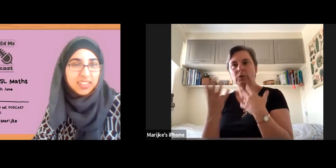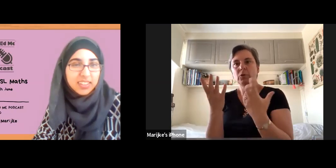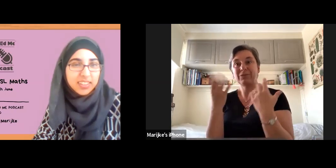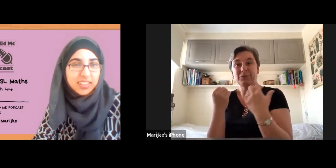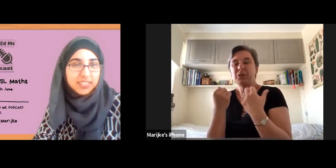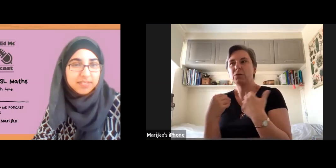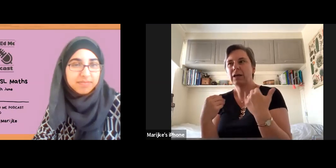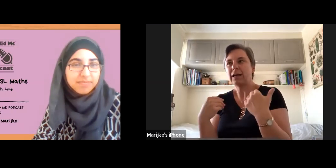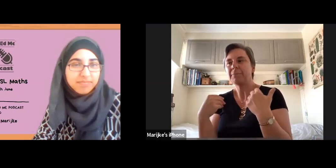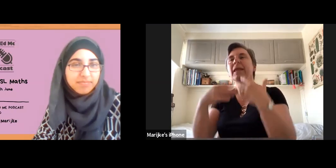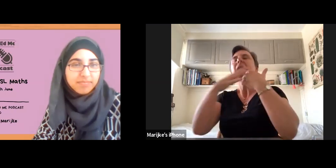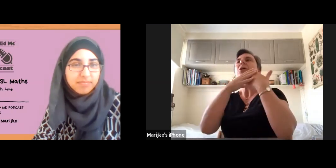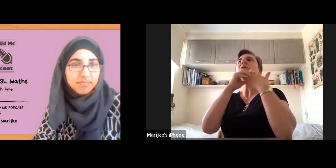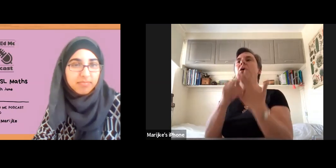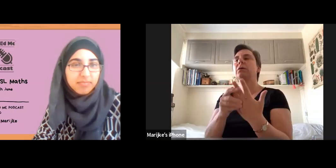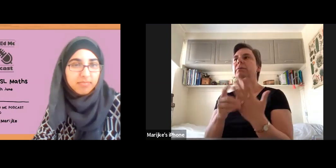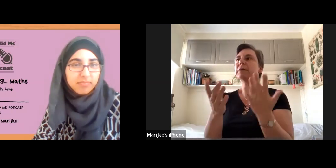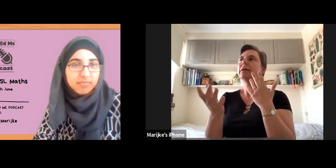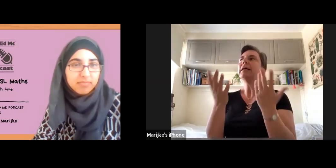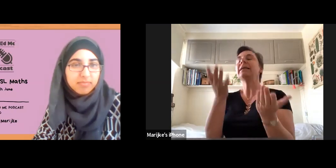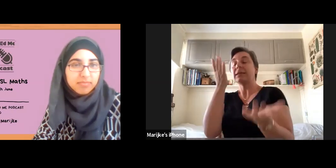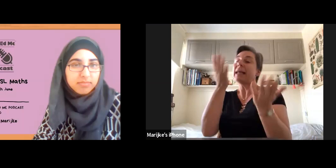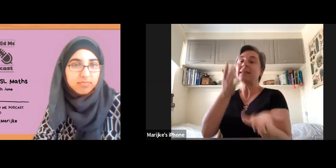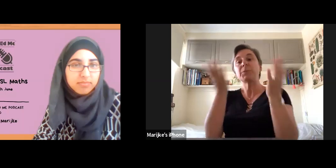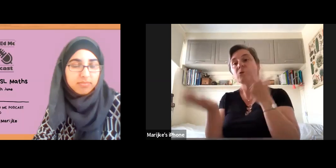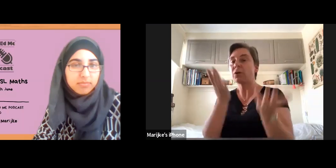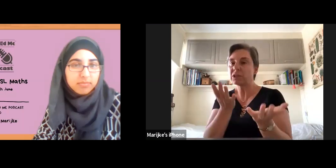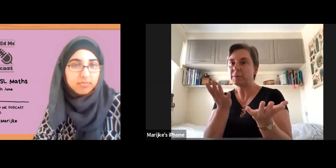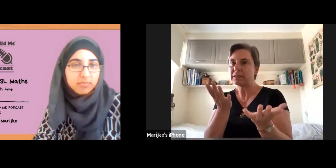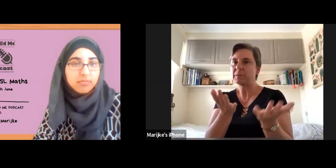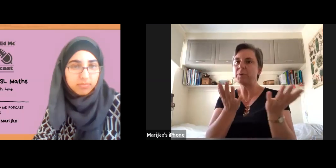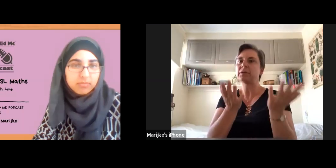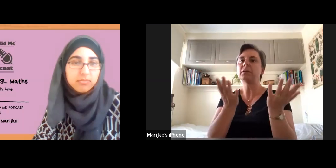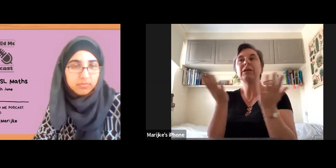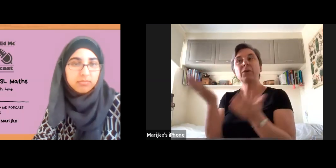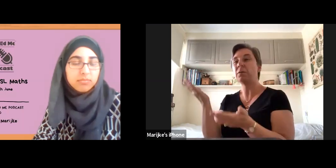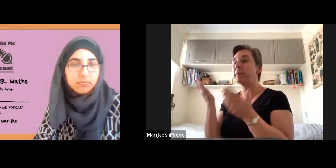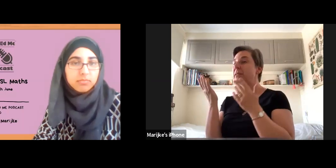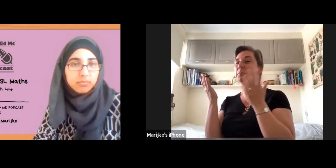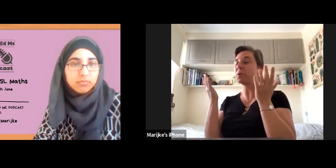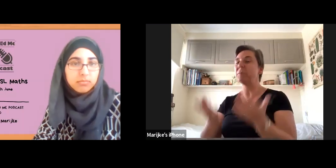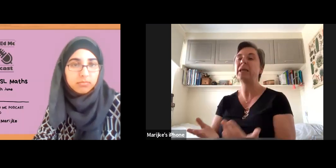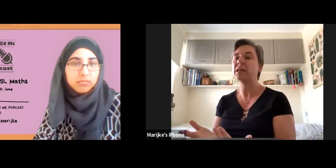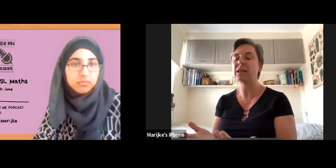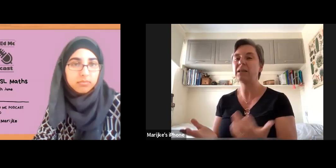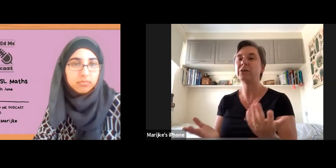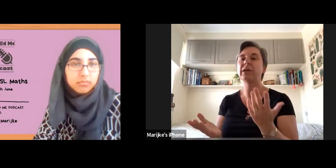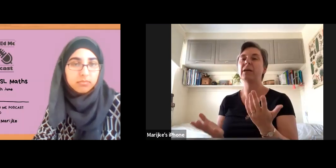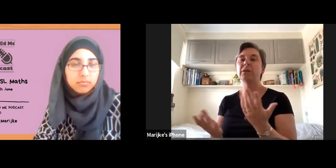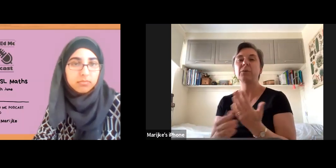what you're not, there's pros and cons about it, but we've got a big problem here in the UK with